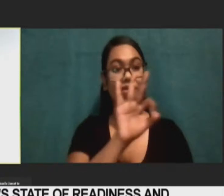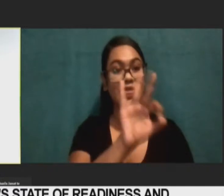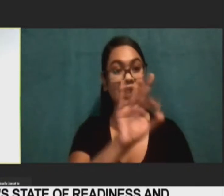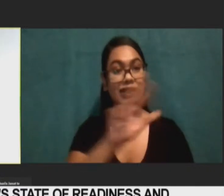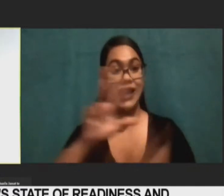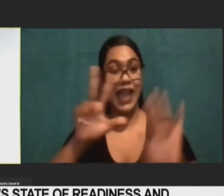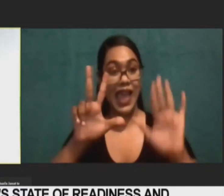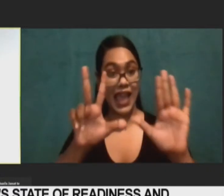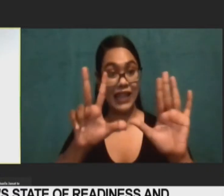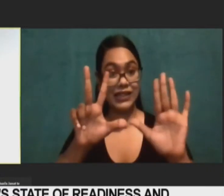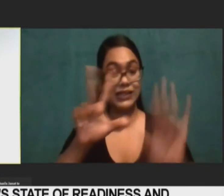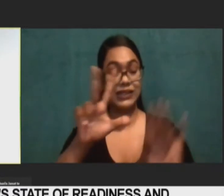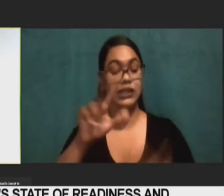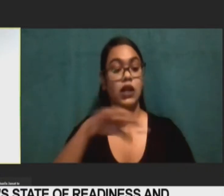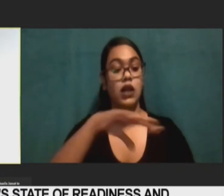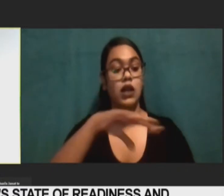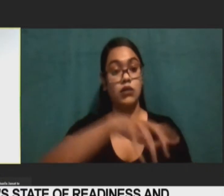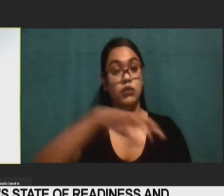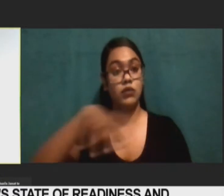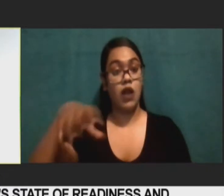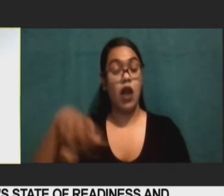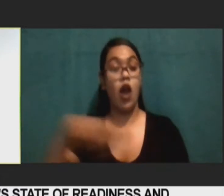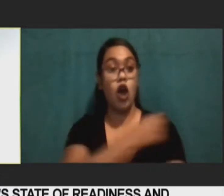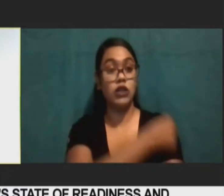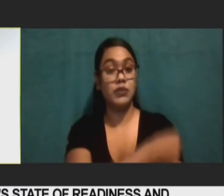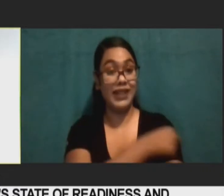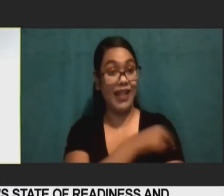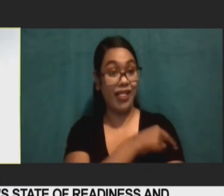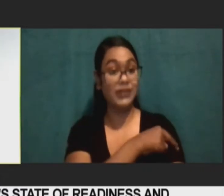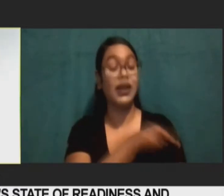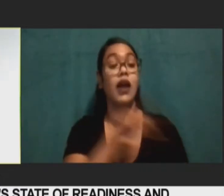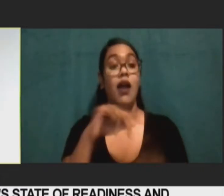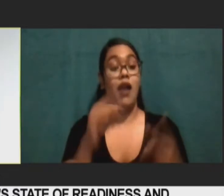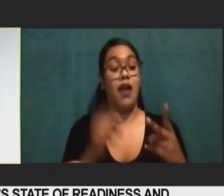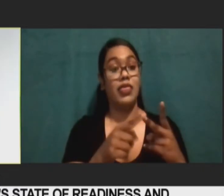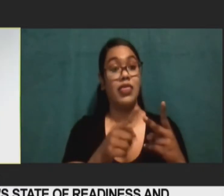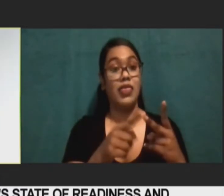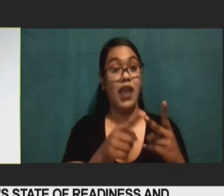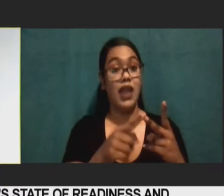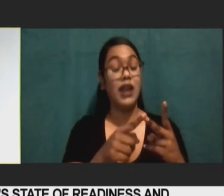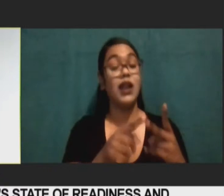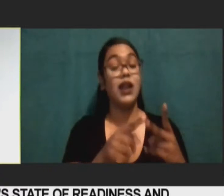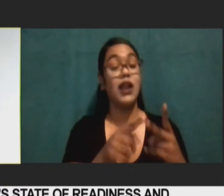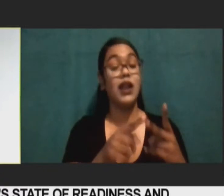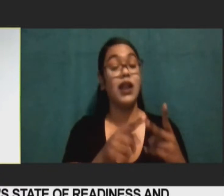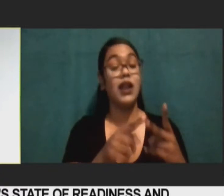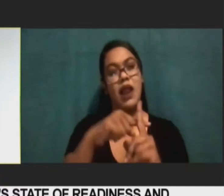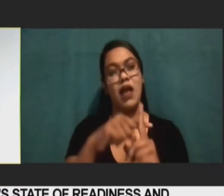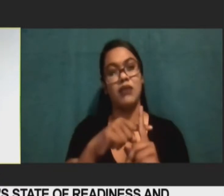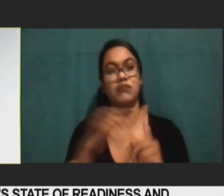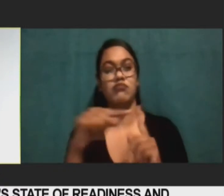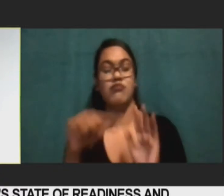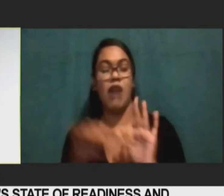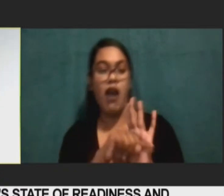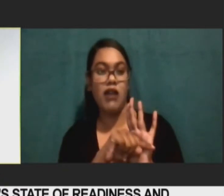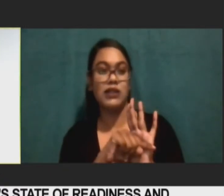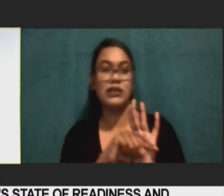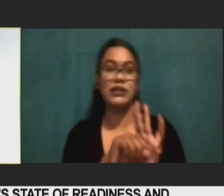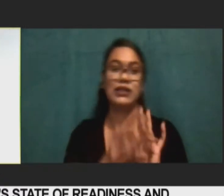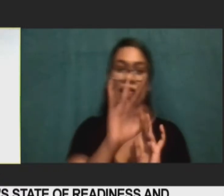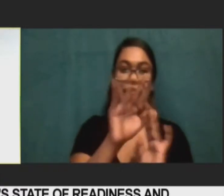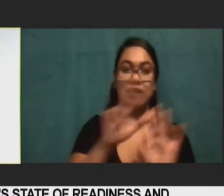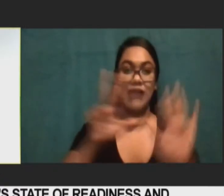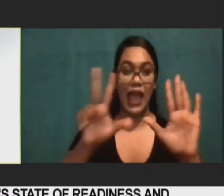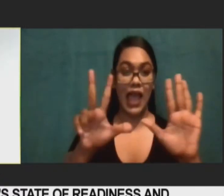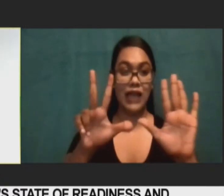about plus minus 300 clinics that we have in Gauteng. So the attitude we also are maintaining since